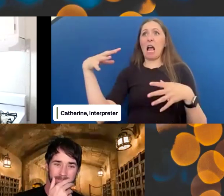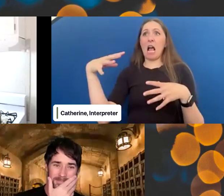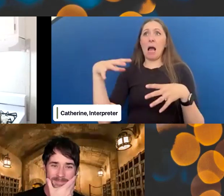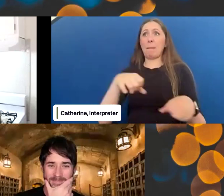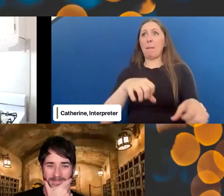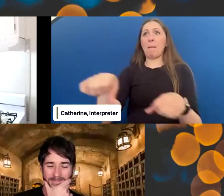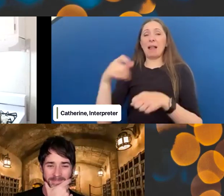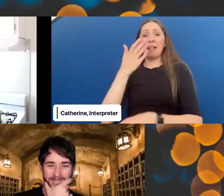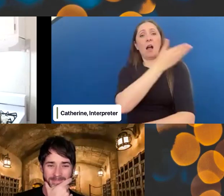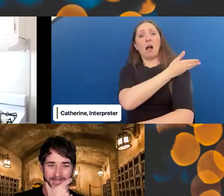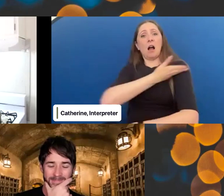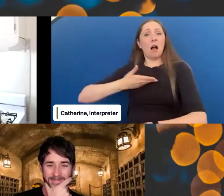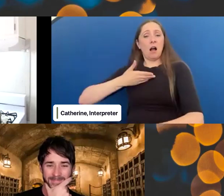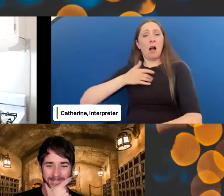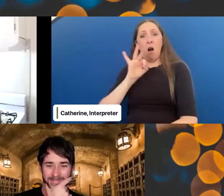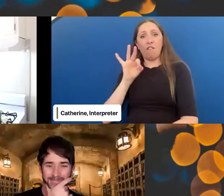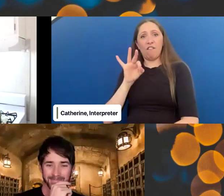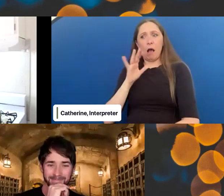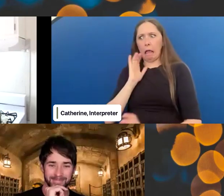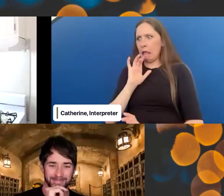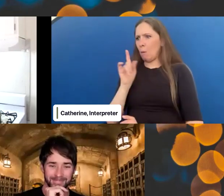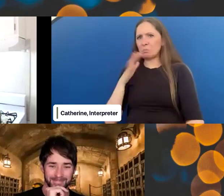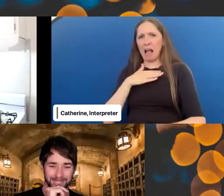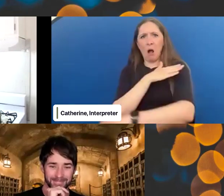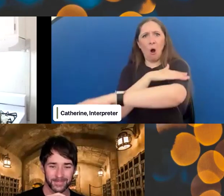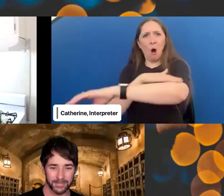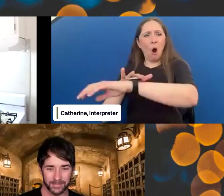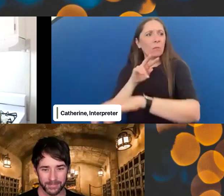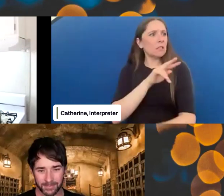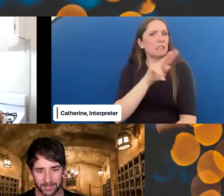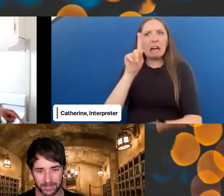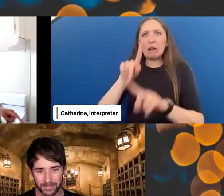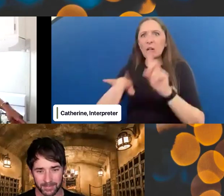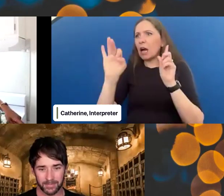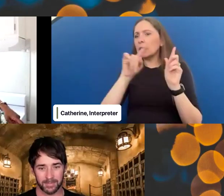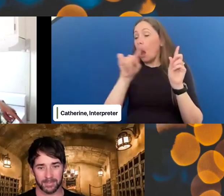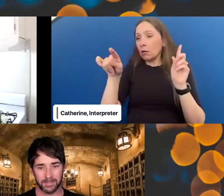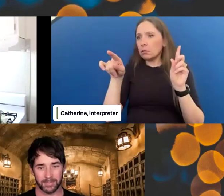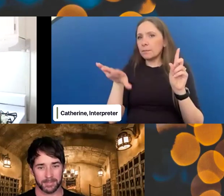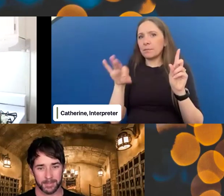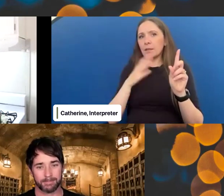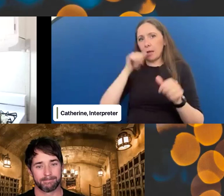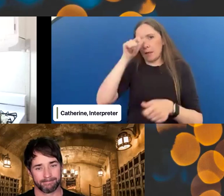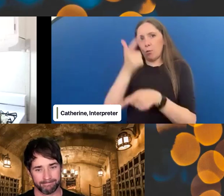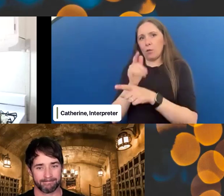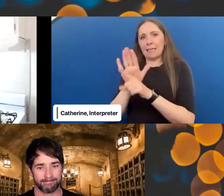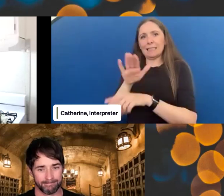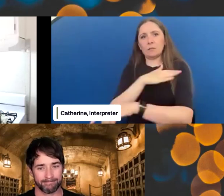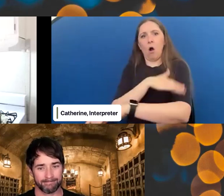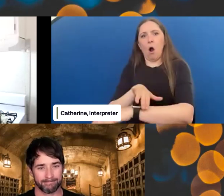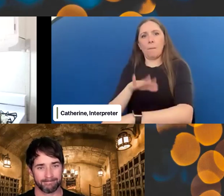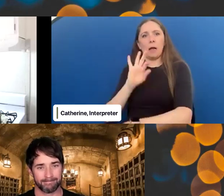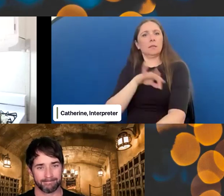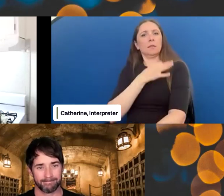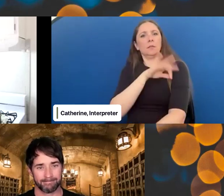my arm. And then I was looking for my arm, but I couldn't find it. But then I found my brother's arm, and I sewed it on my